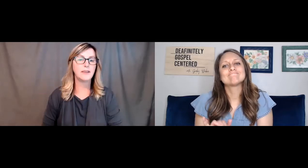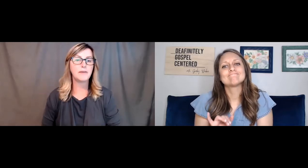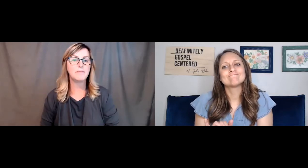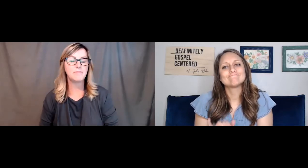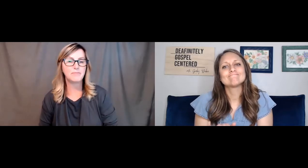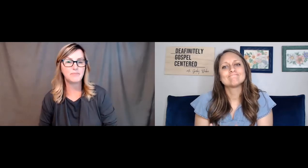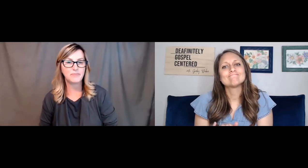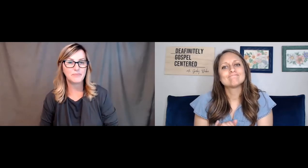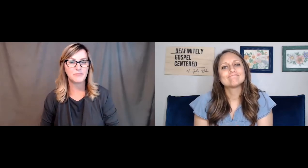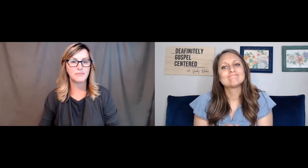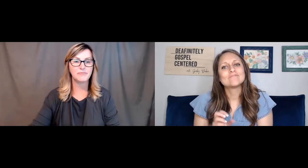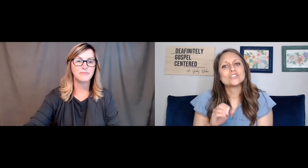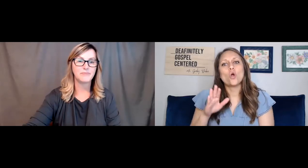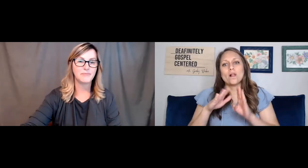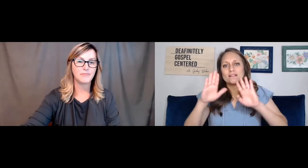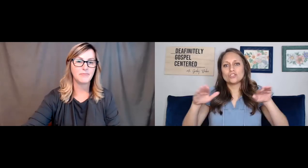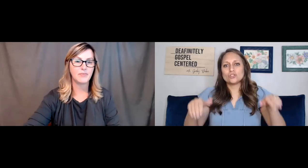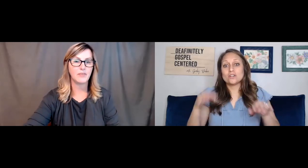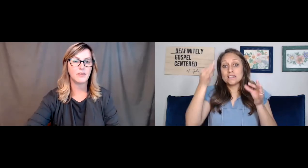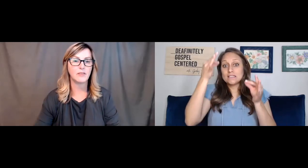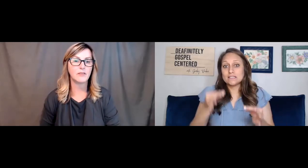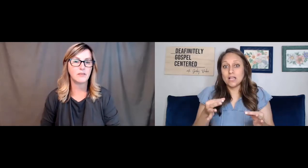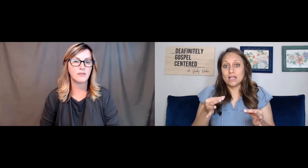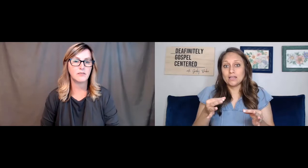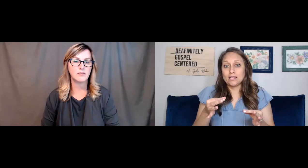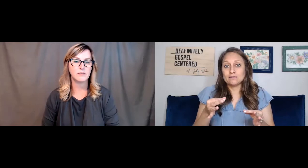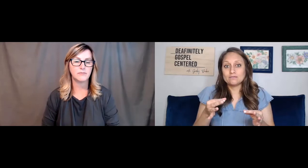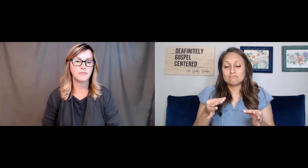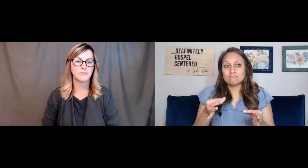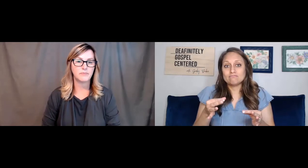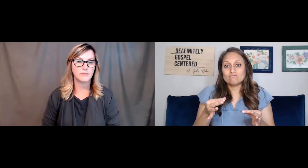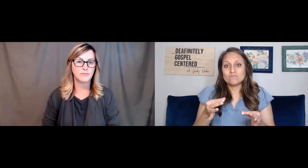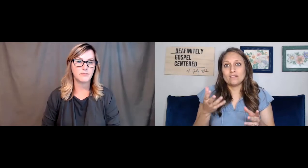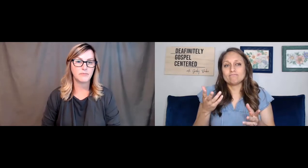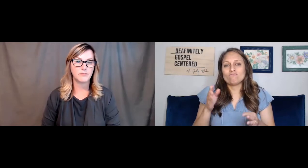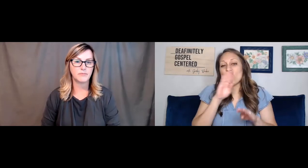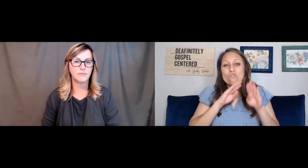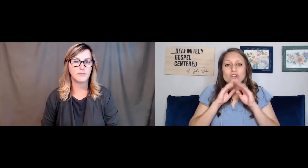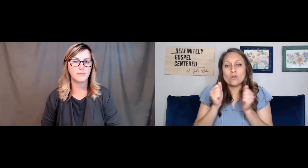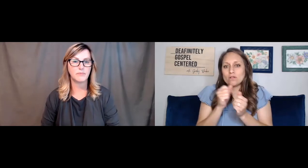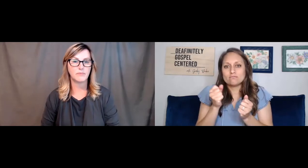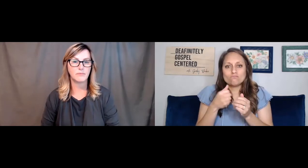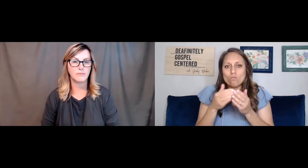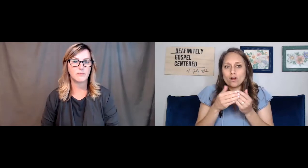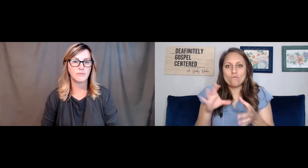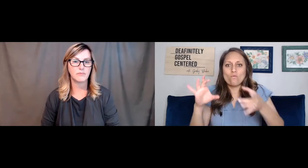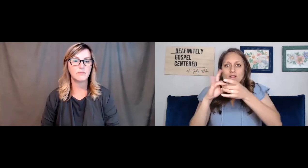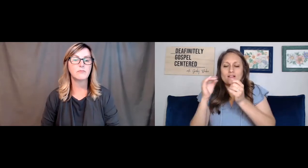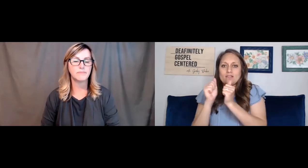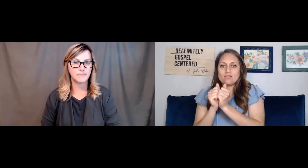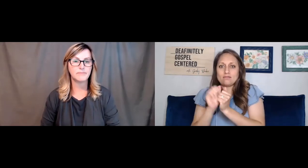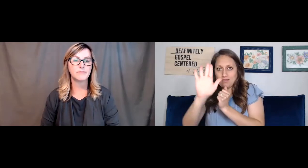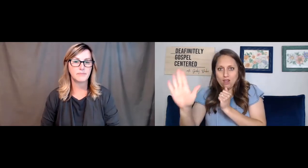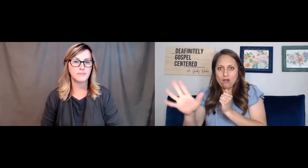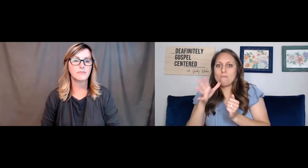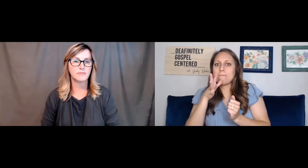their parents, and so forth. So you're saying that it is a child's decision whatever they're frustrated